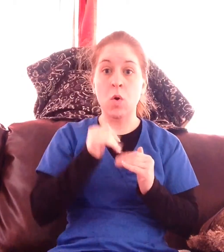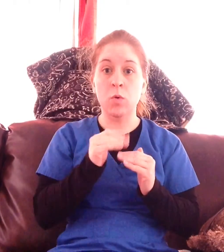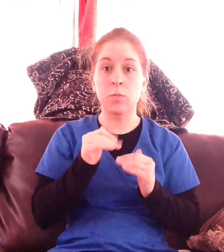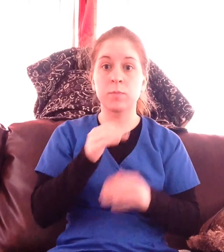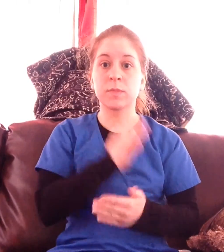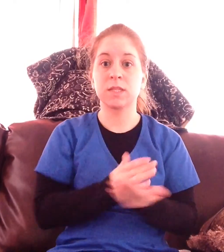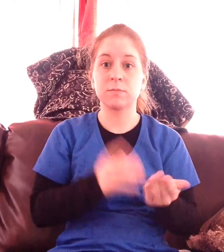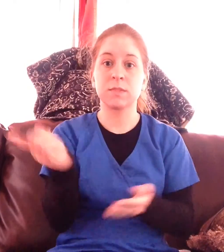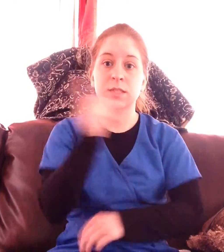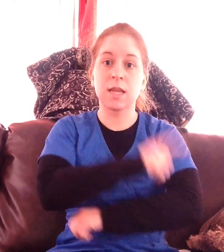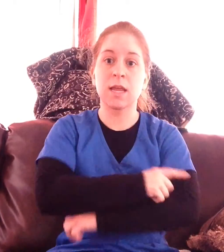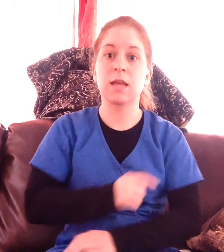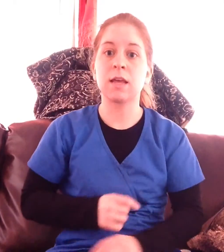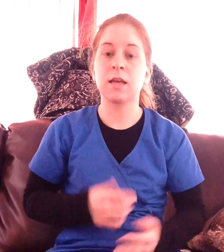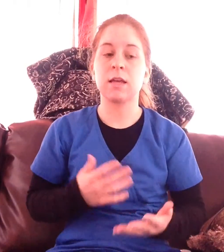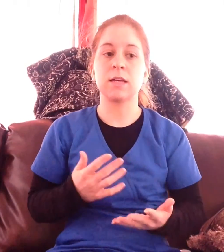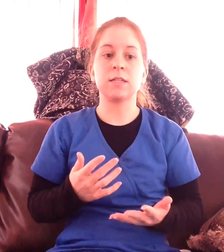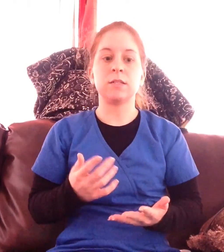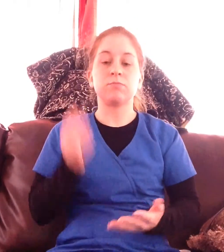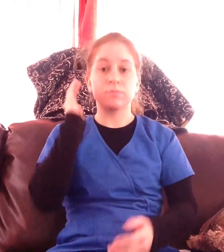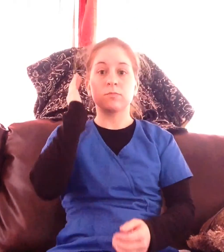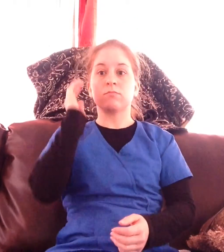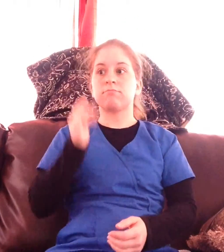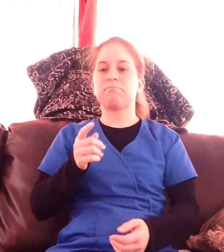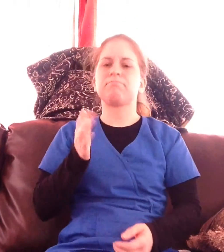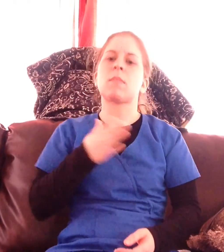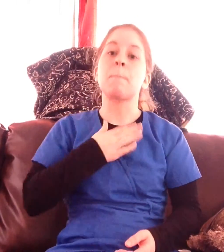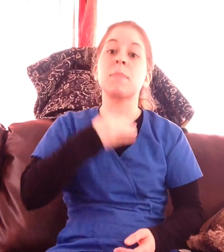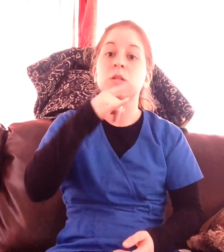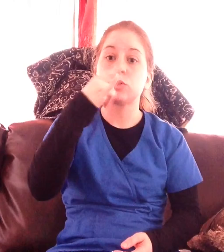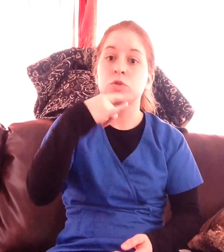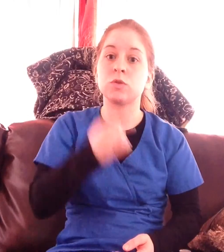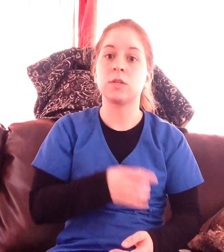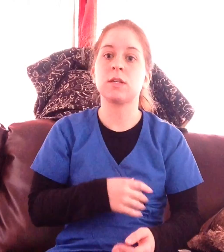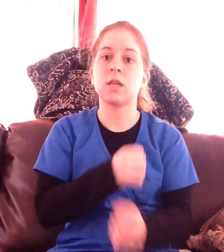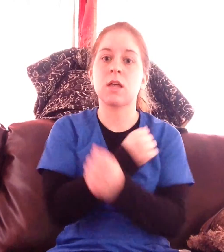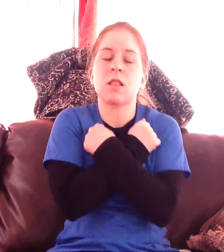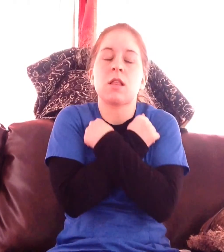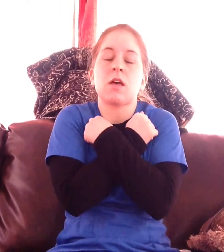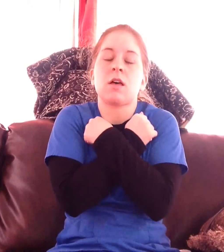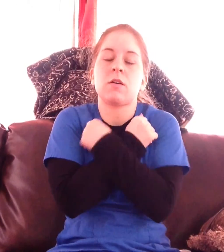and I hope one day they'll come to love antiques just as I do.